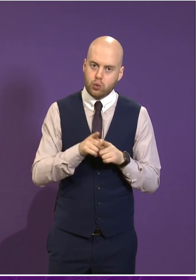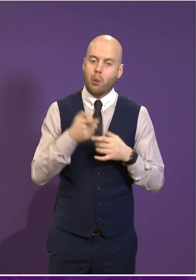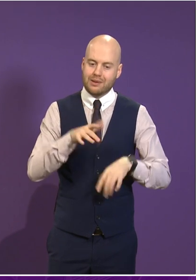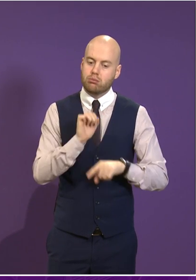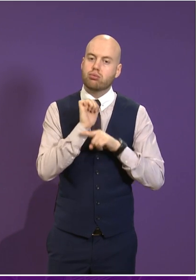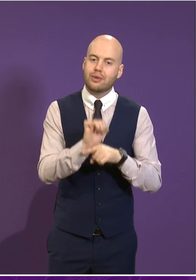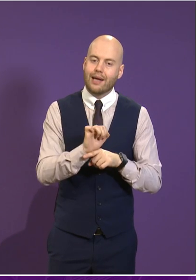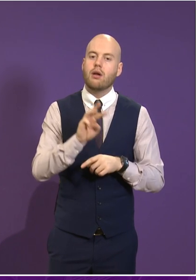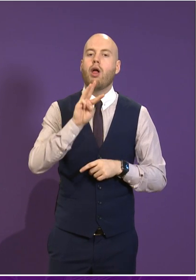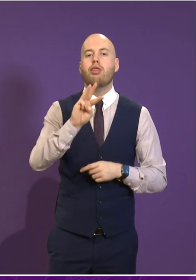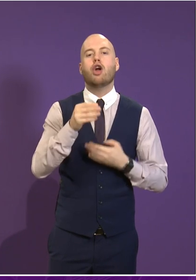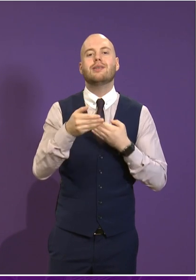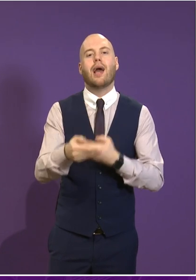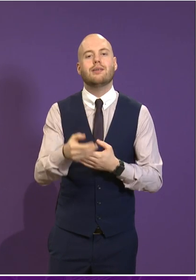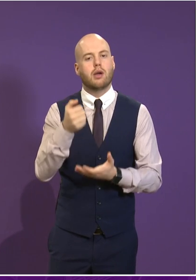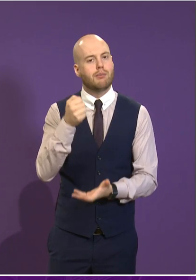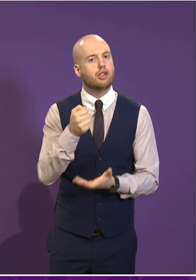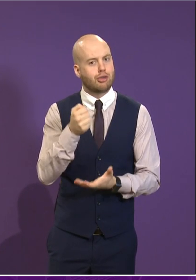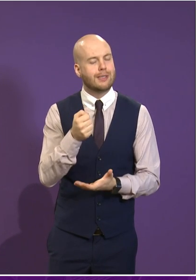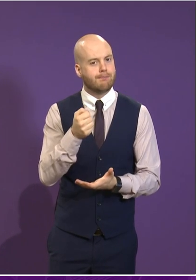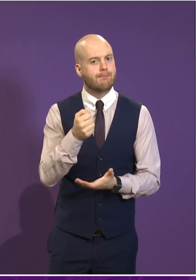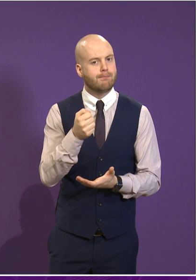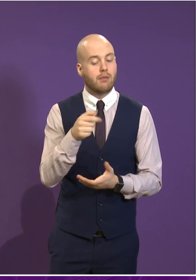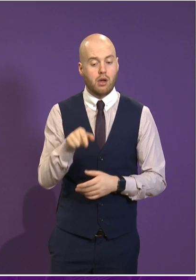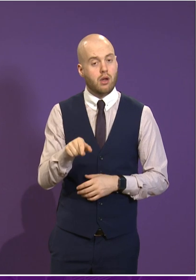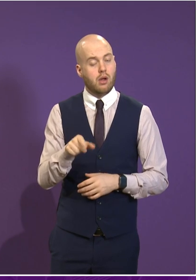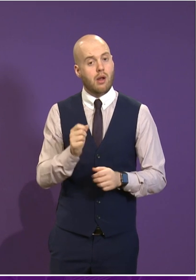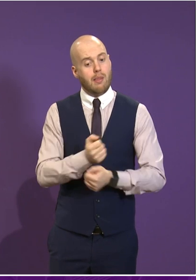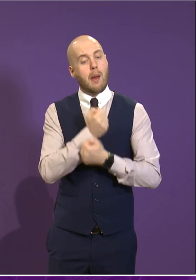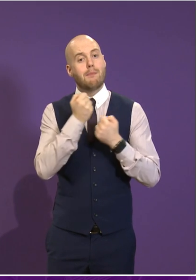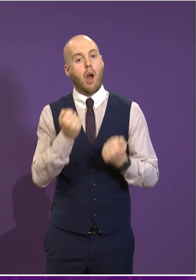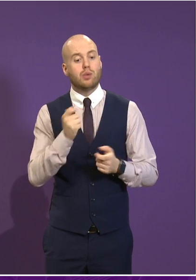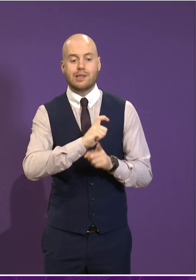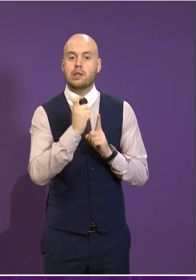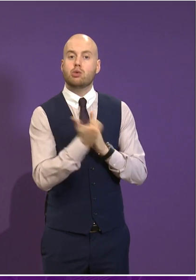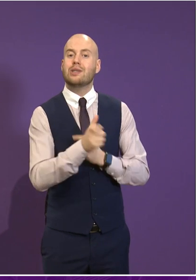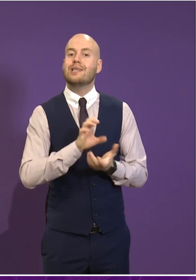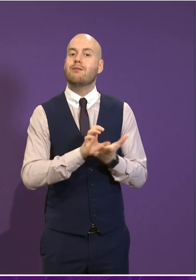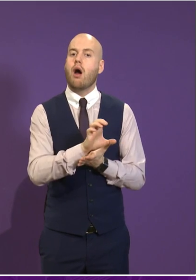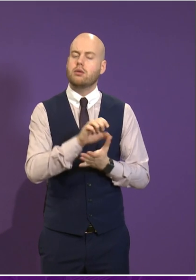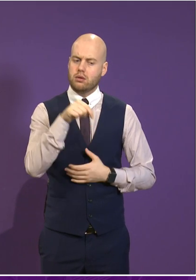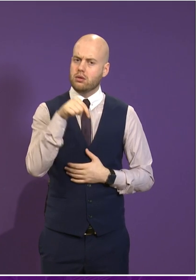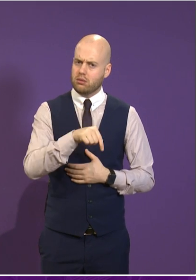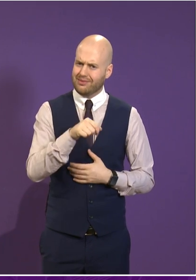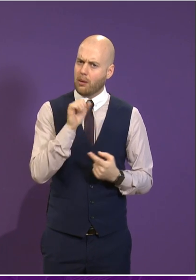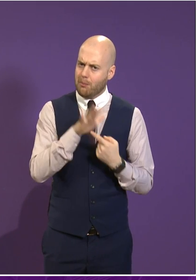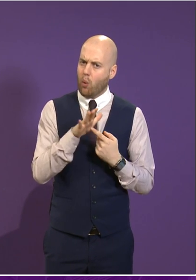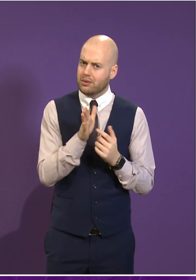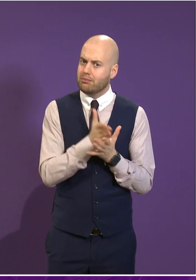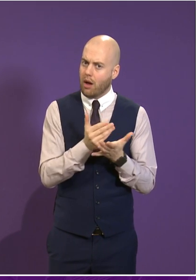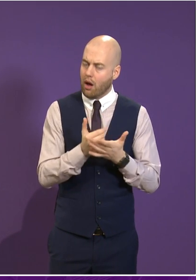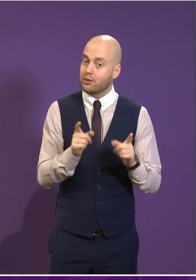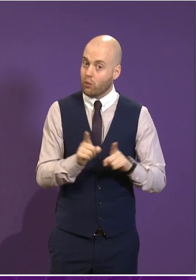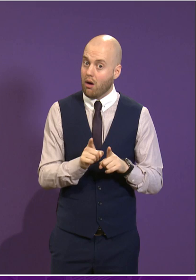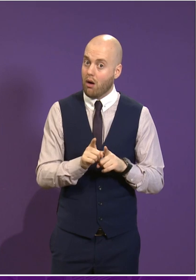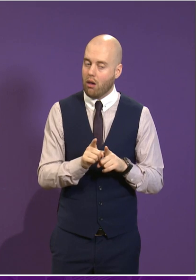And I actually believe that the Empowering Communities Fund has an important role to play here as well in terms